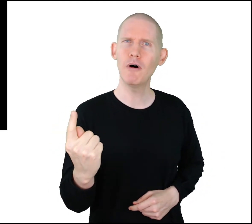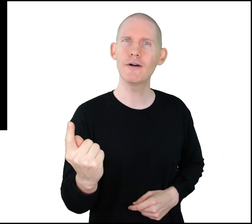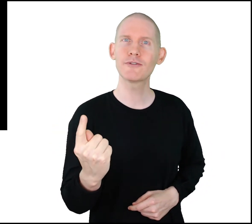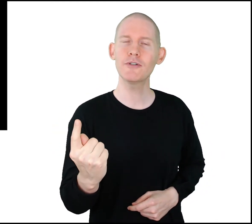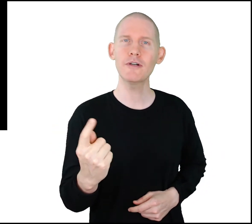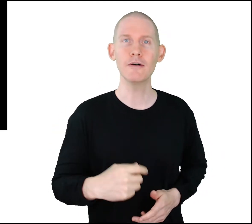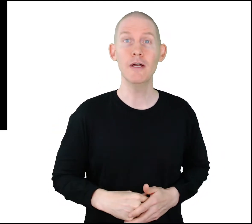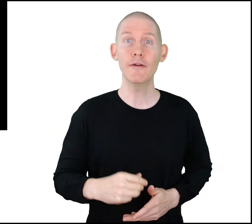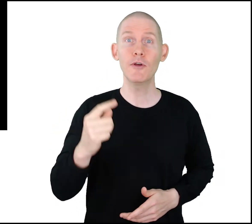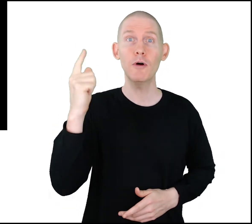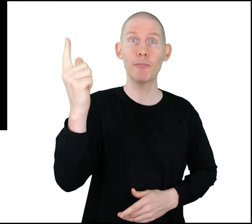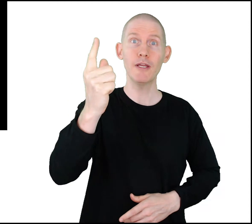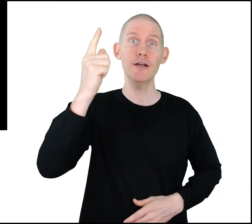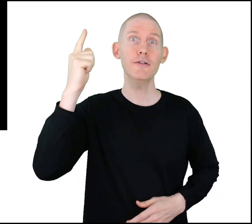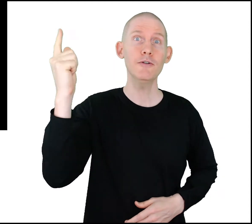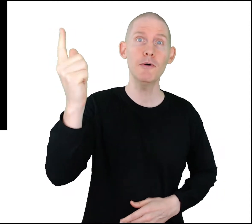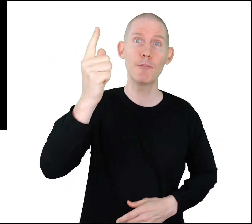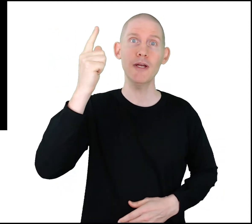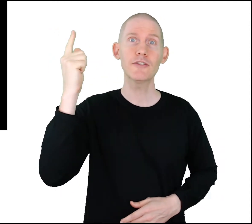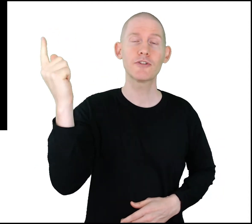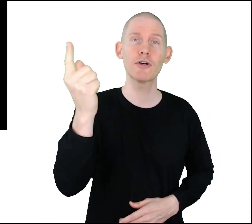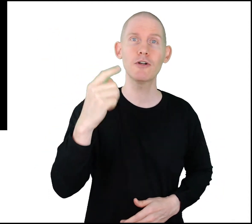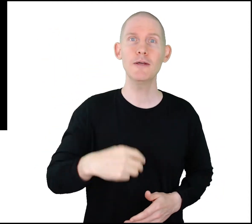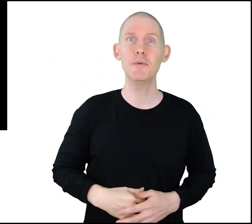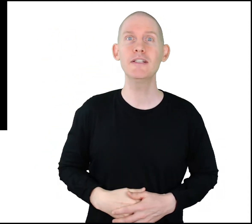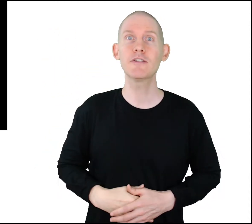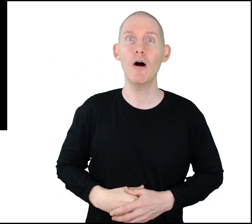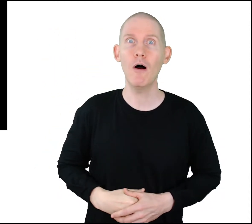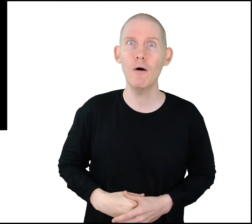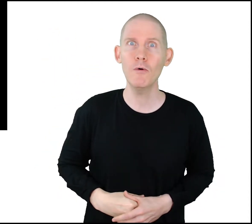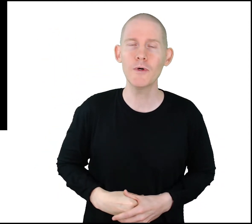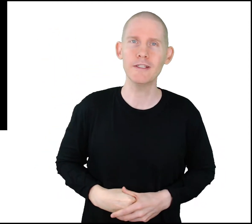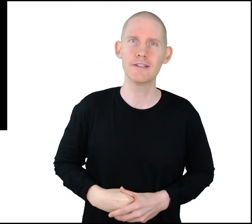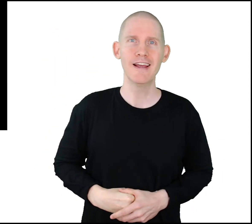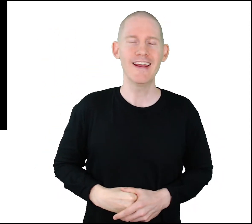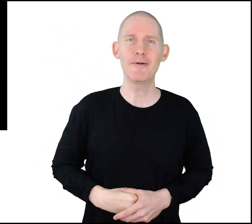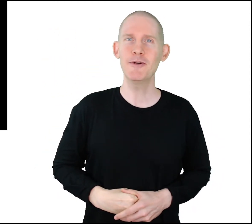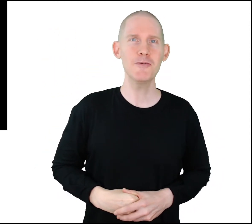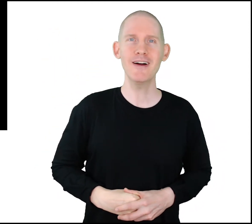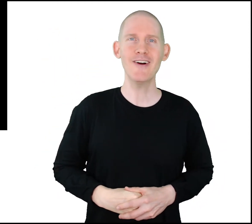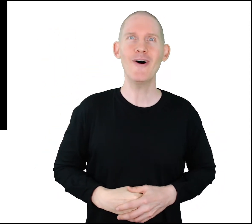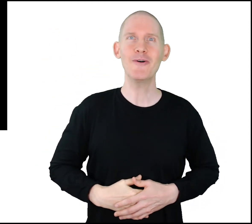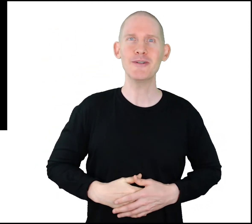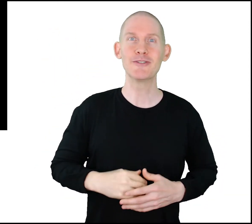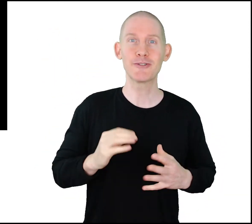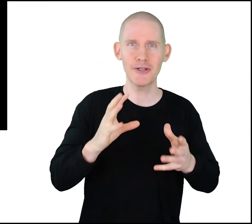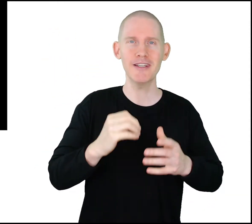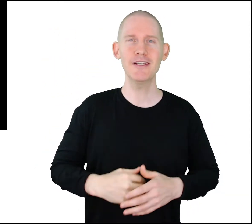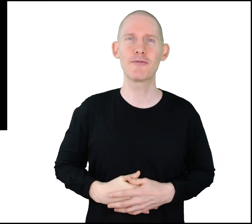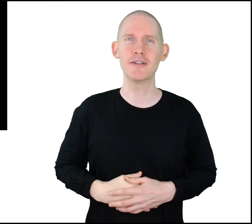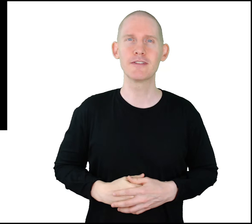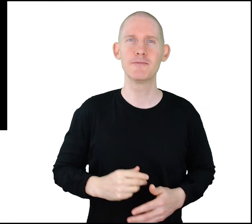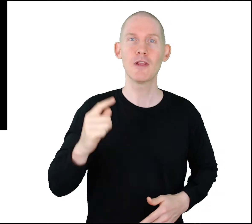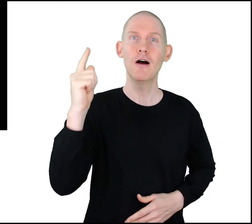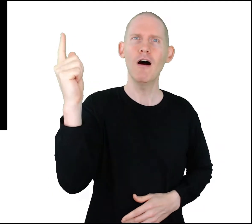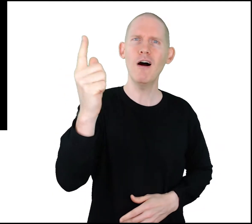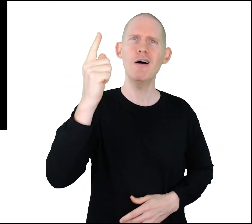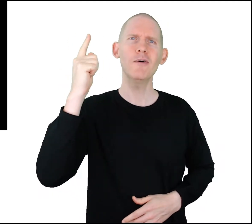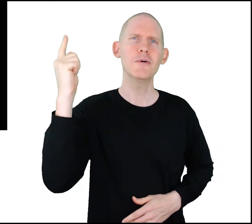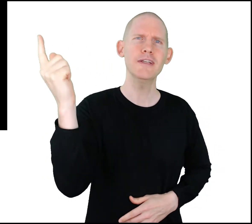small circle. If you go up here and you do a big circle, it means always. And we don't want always. So look at the difference.